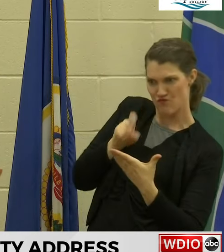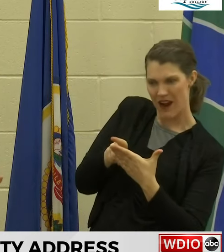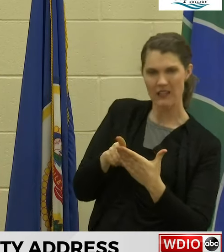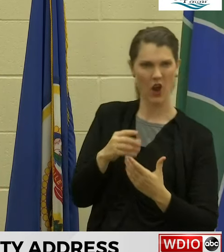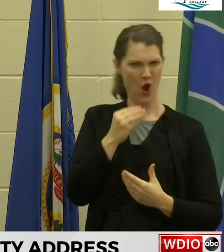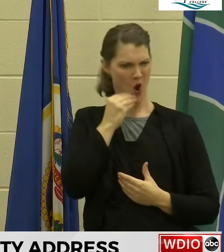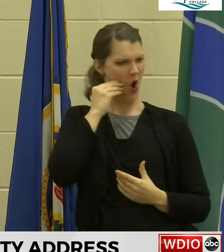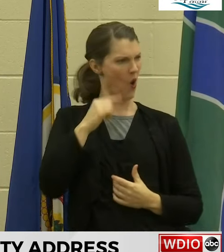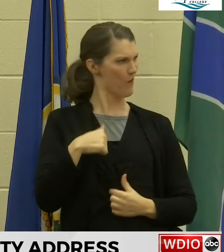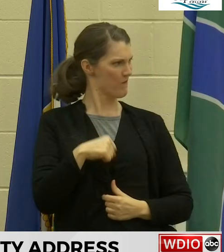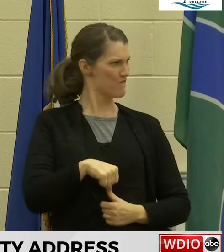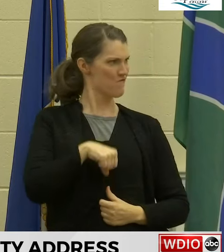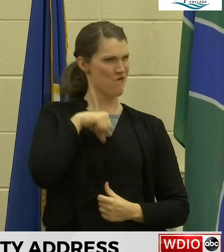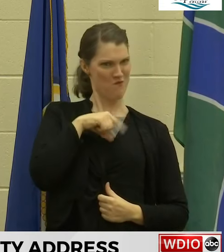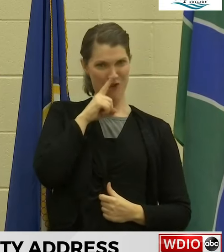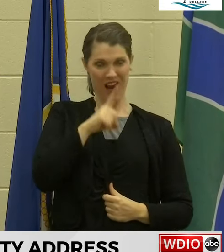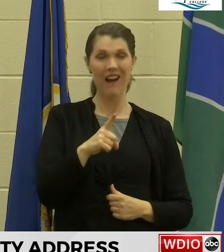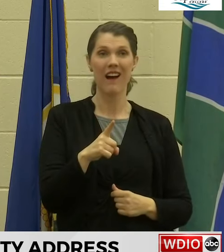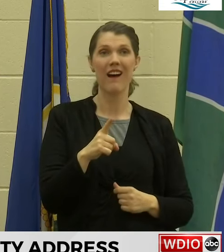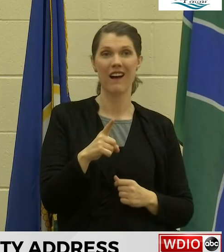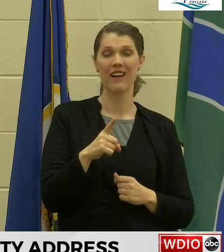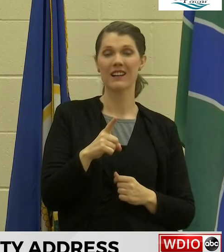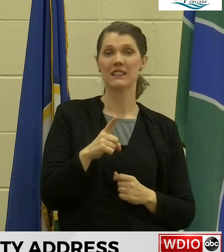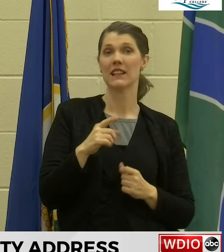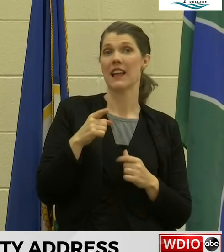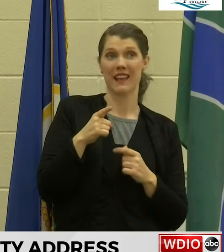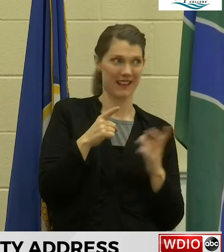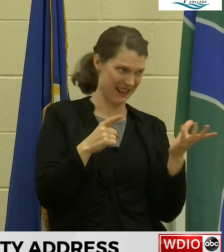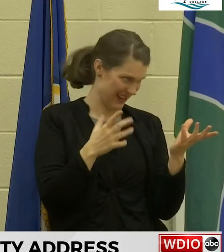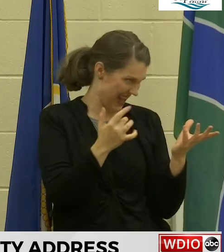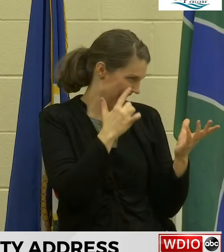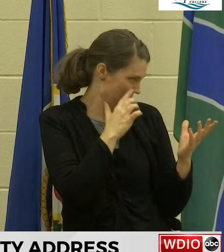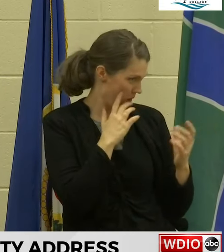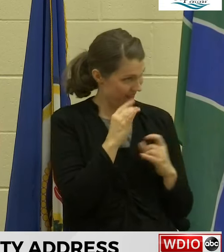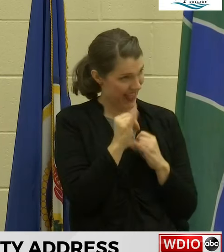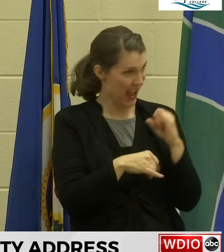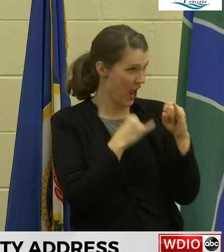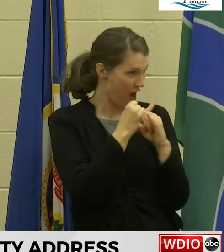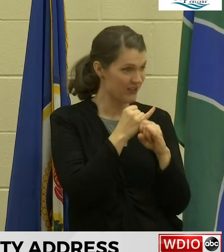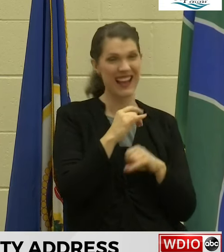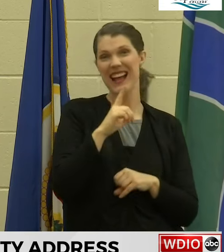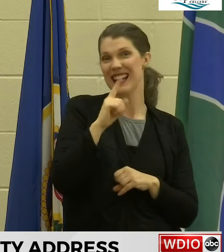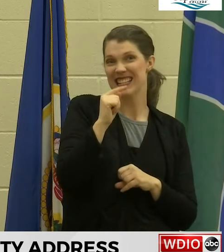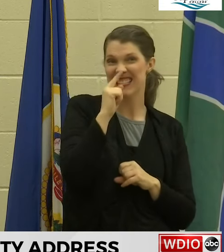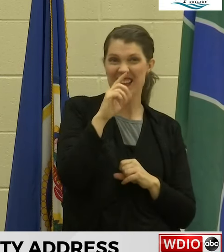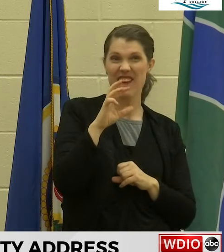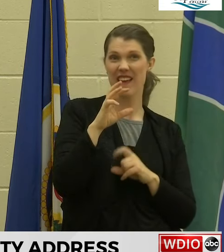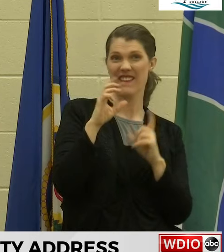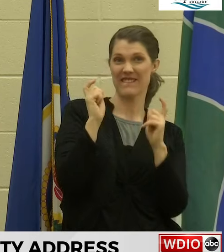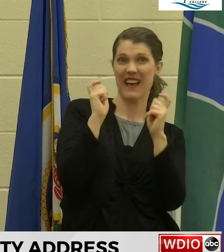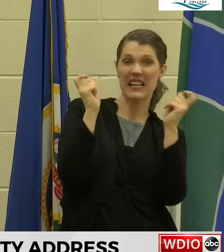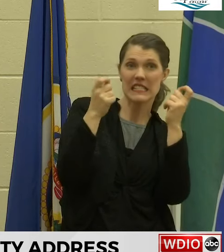hometown pride. This year we're gonna be home to the International TV Fest,